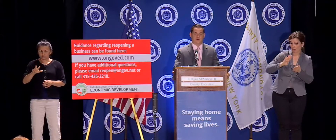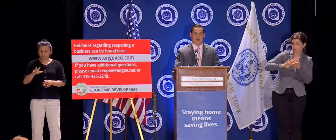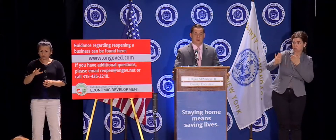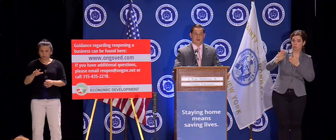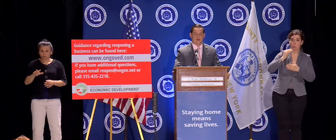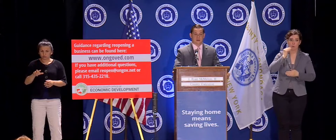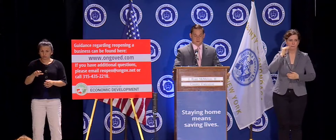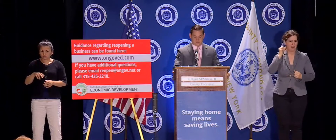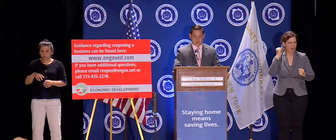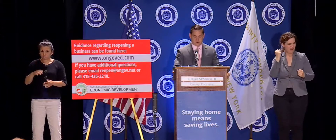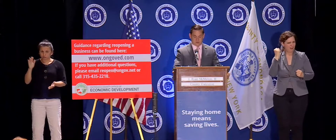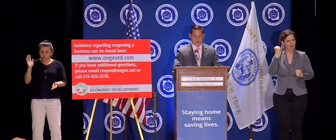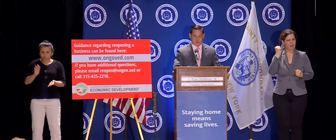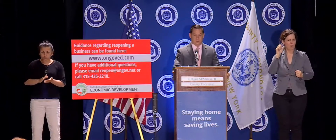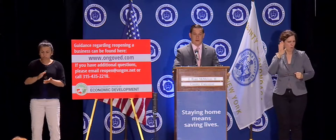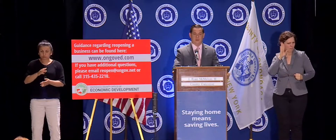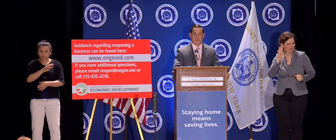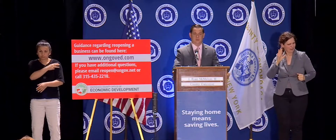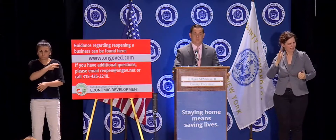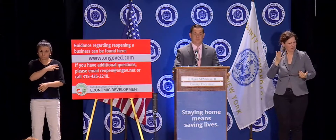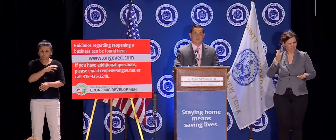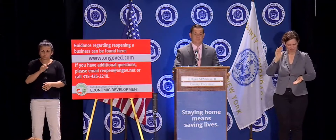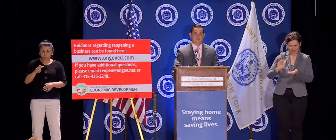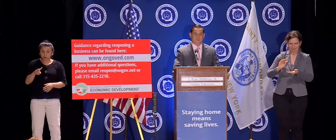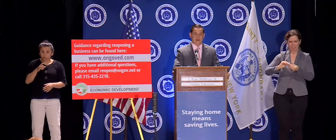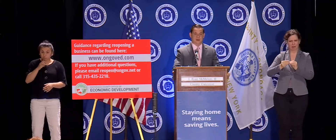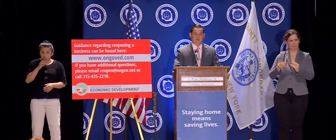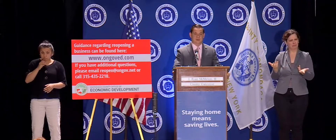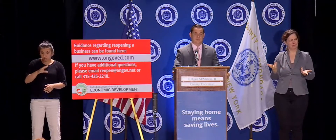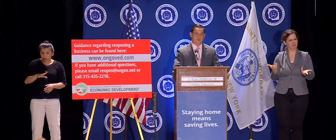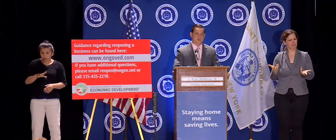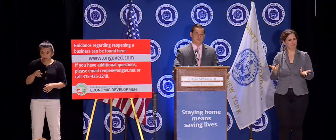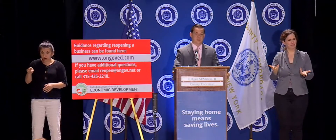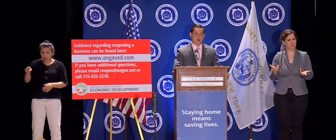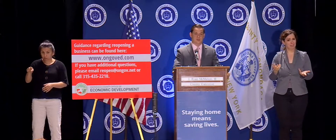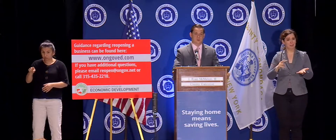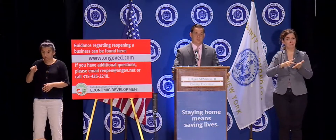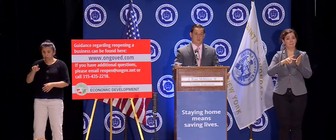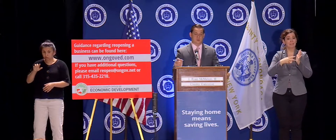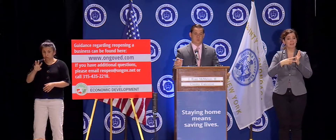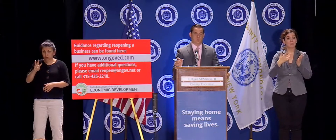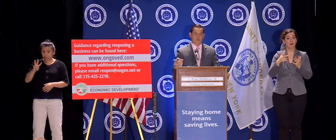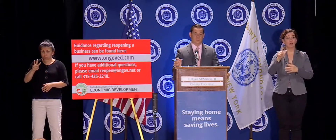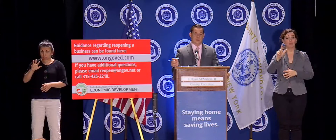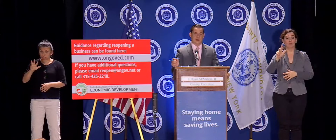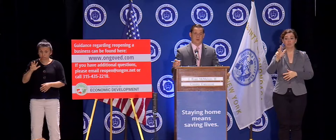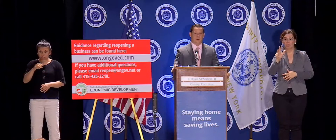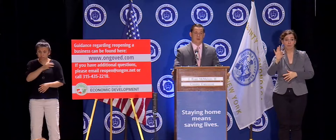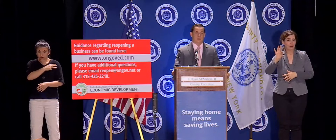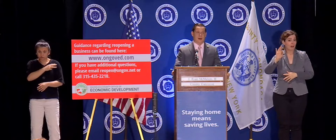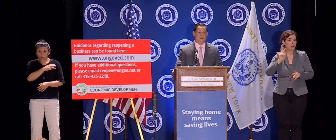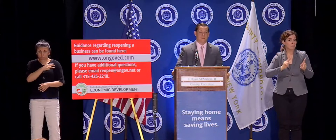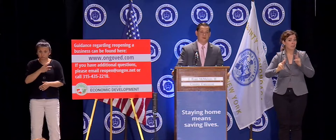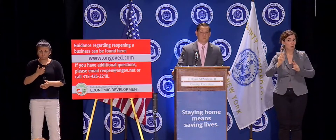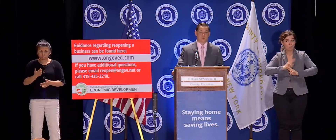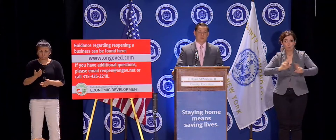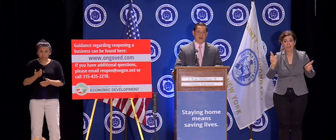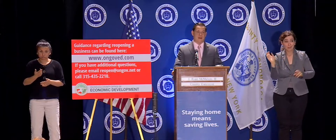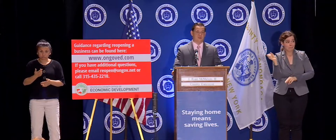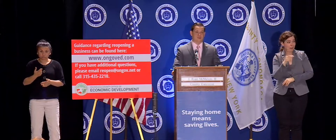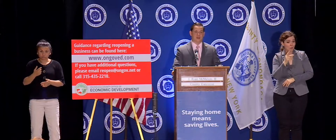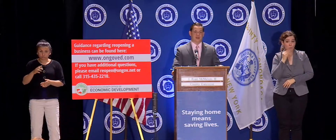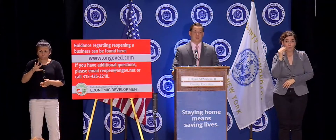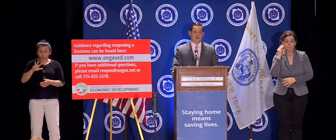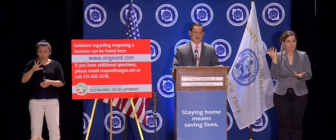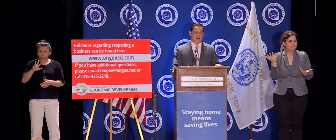than where we've been. There's literally 39 people that could be discharged, but with the rules right now, this is where they